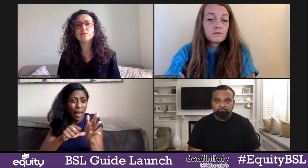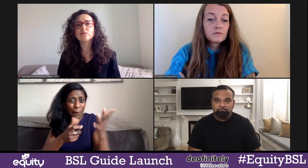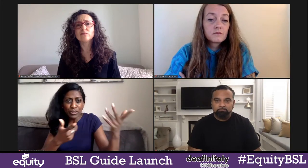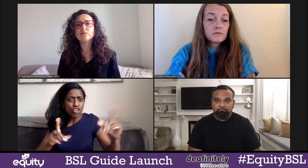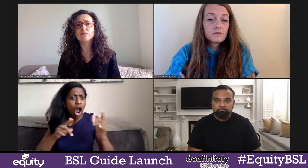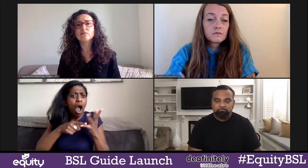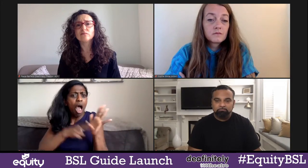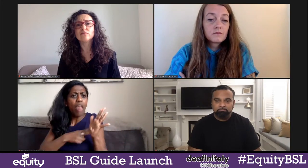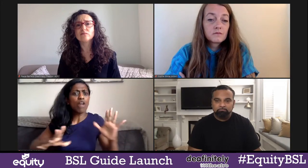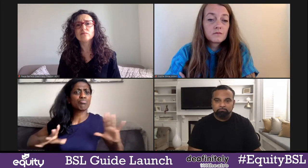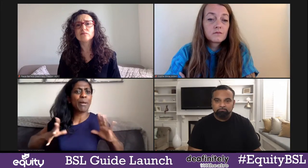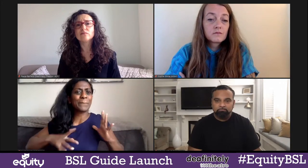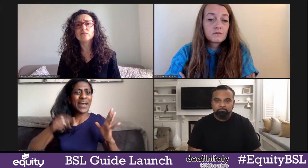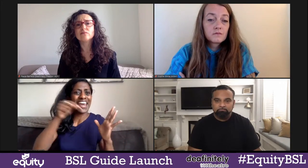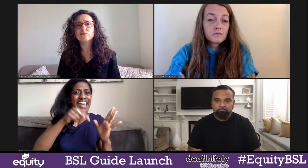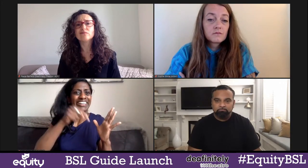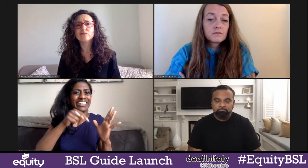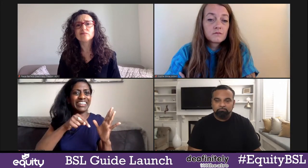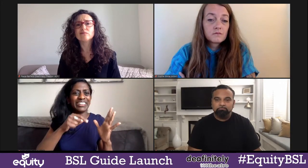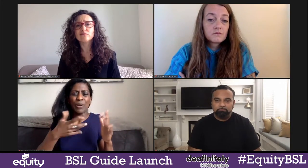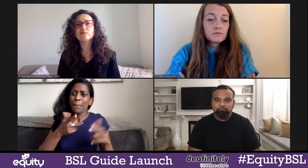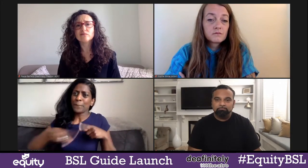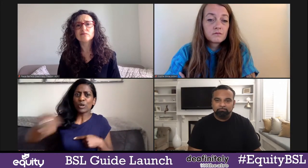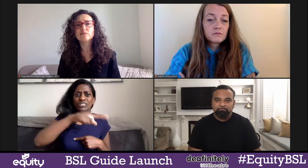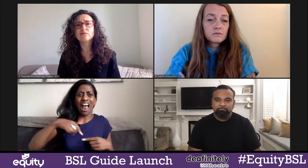and then we've got to consider things such as will the tech work?